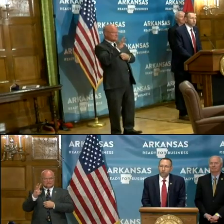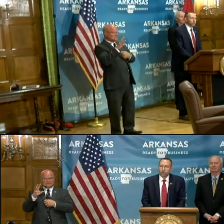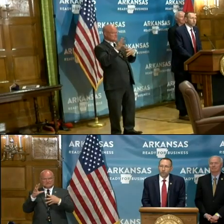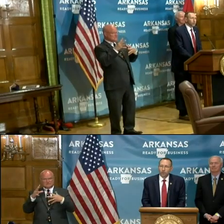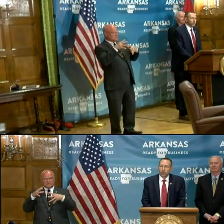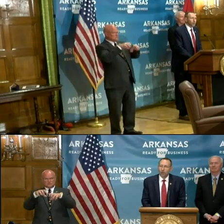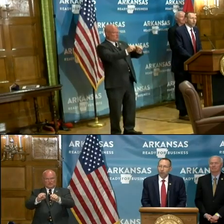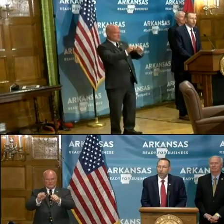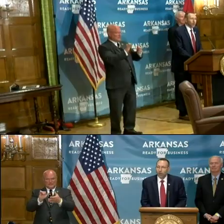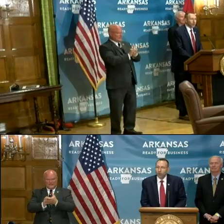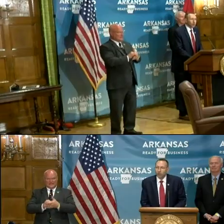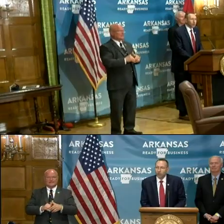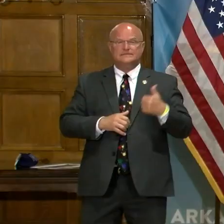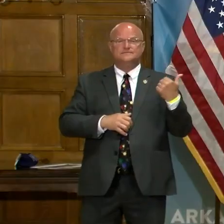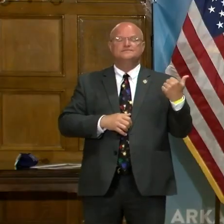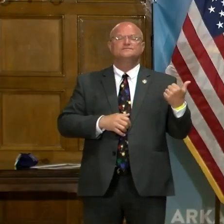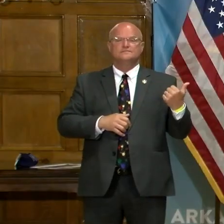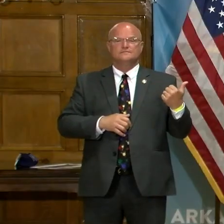combating this?